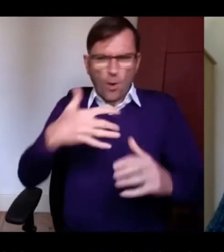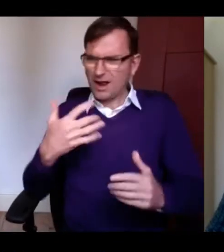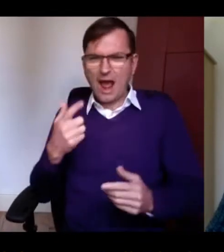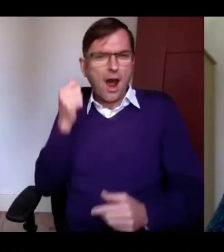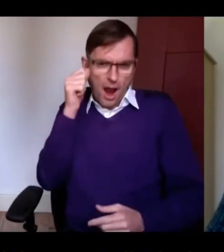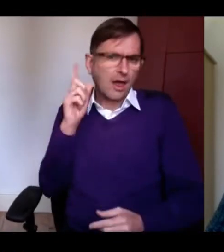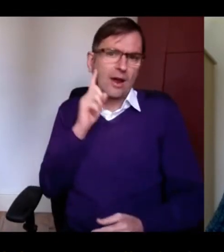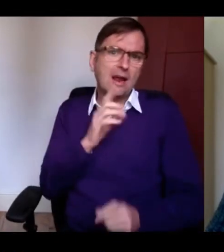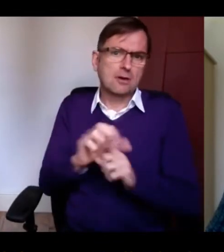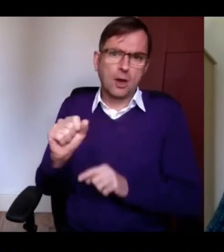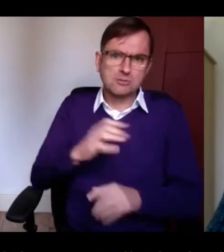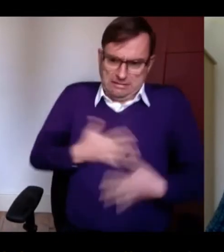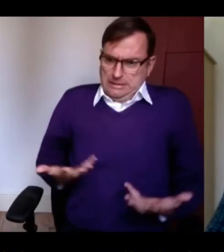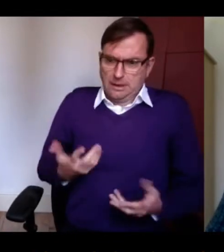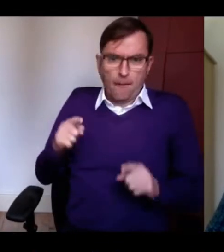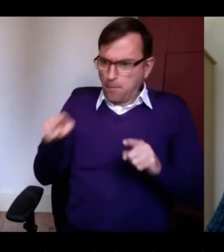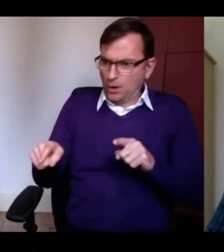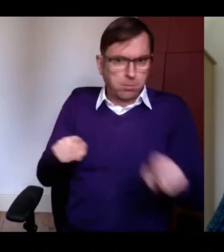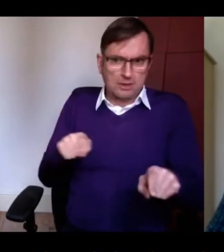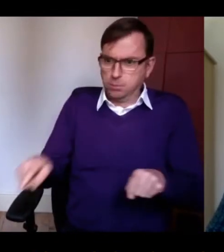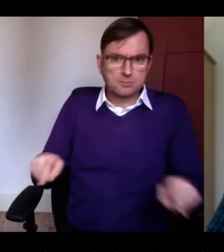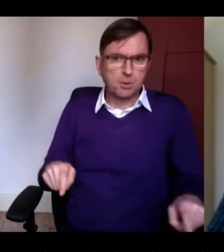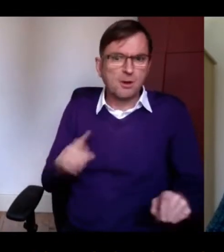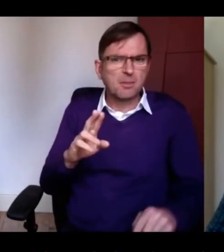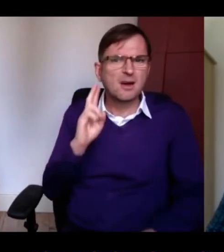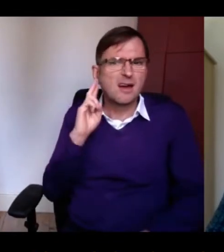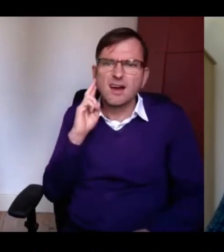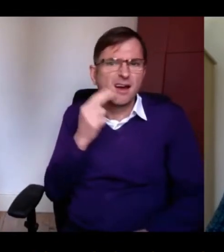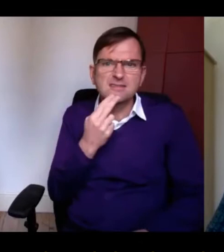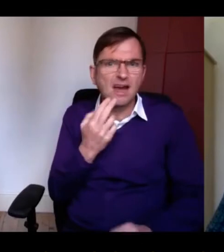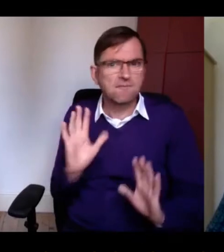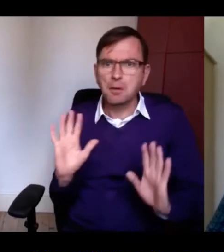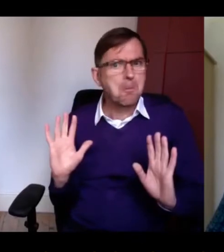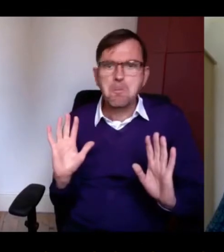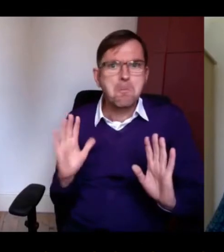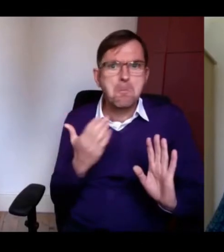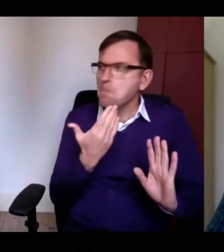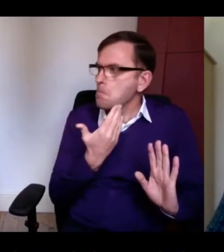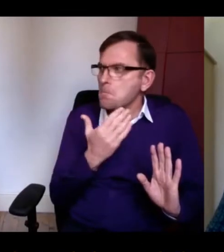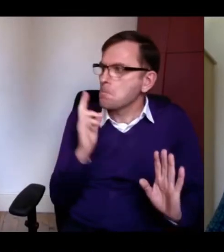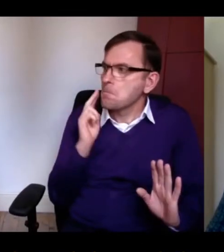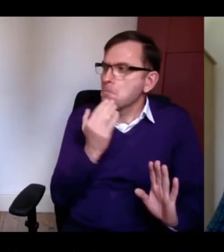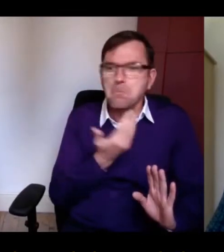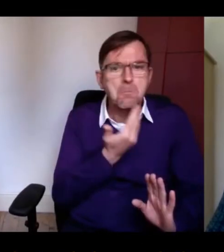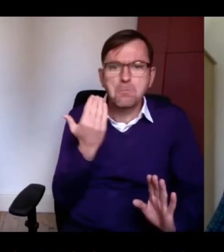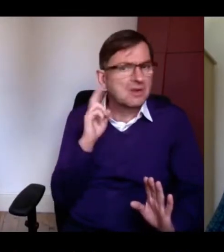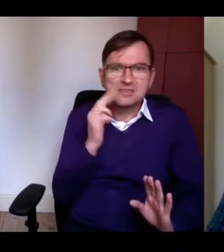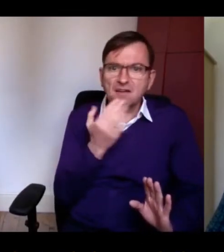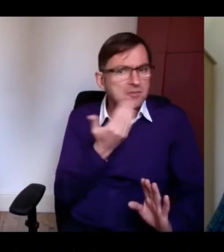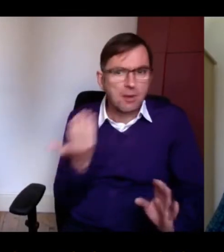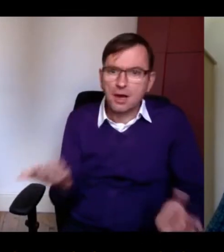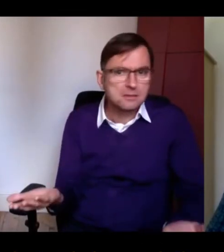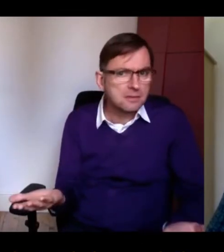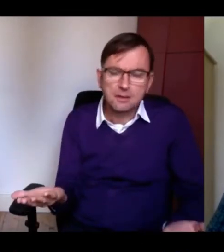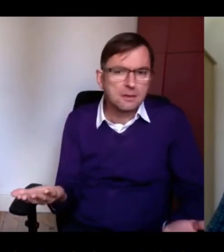I know, I know in hearing culture people don't like pointing and I don't mind you pointing at me or pointing at a thing.